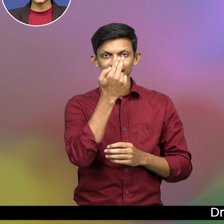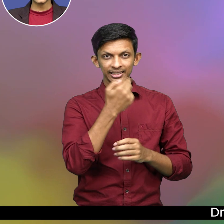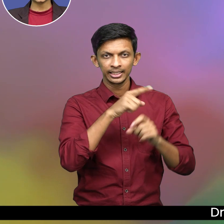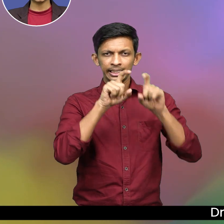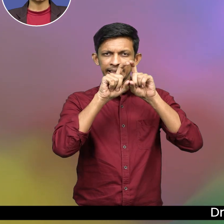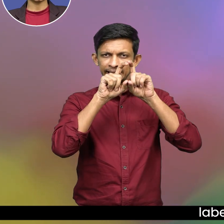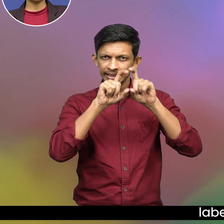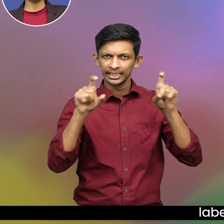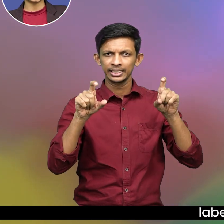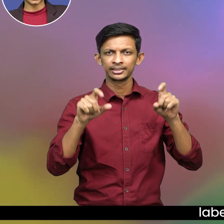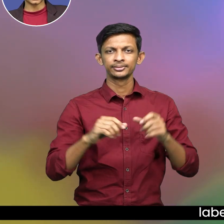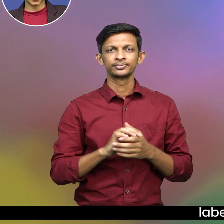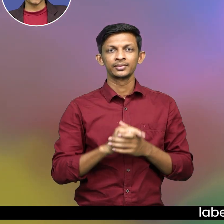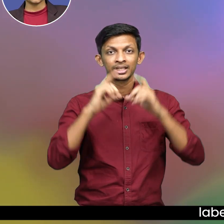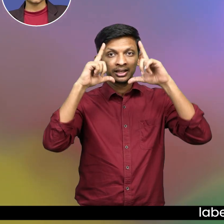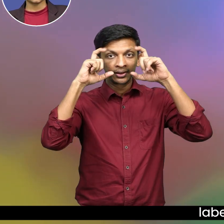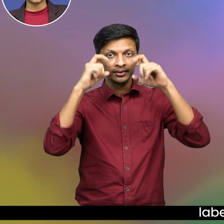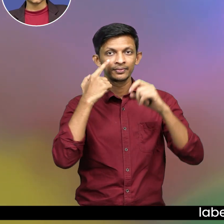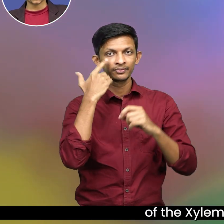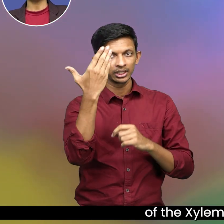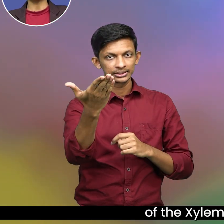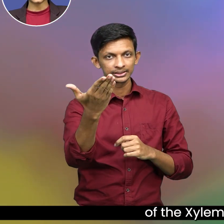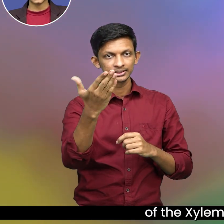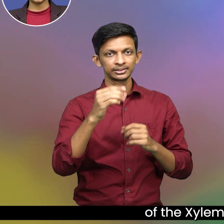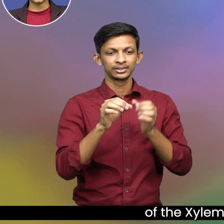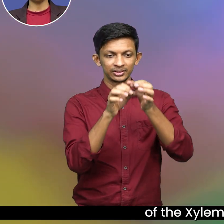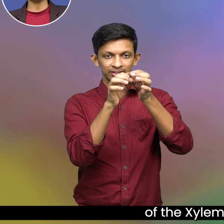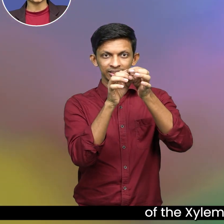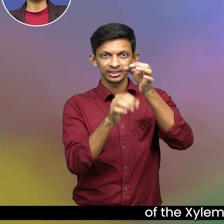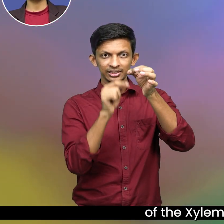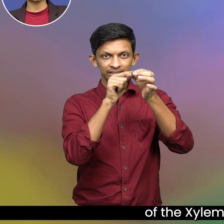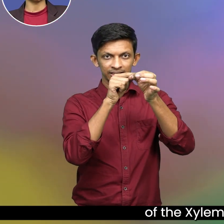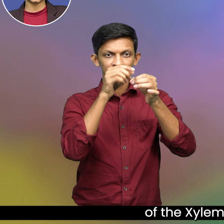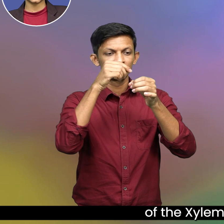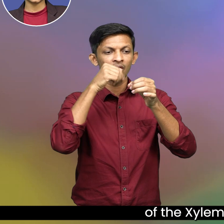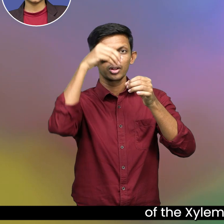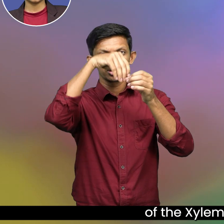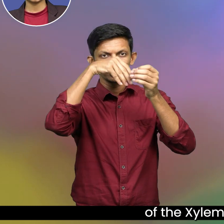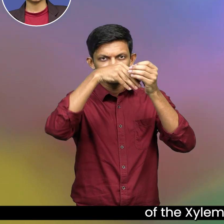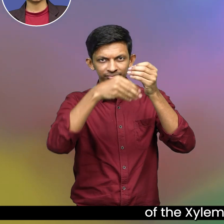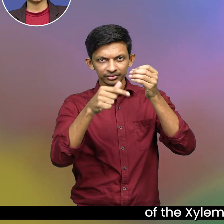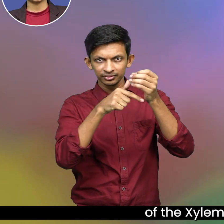Draw a neat label diagram of the xylem and phloem tissues.